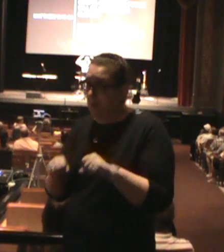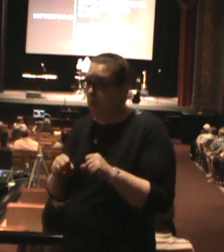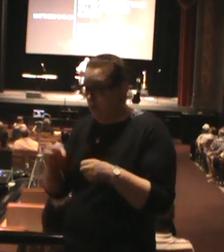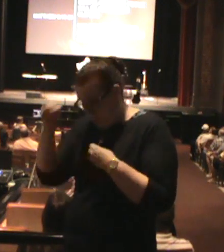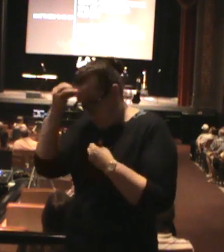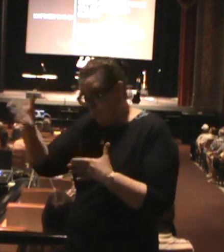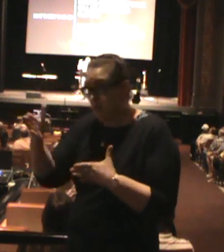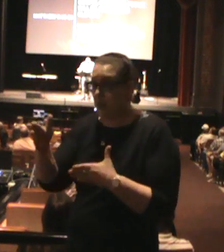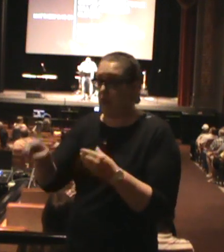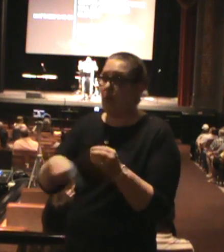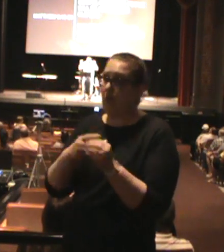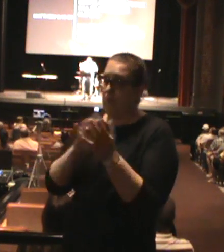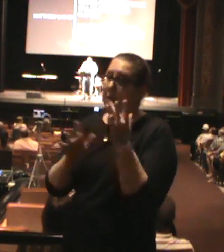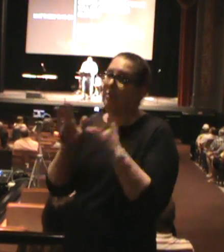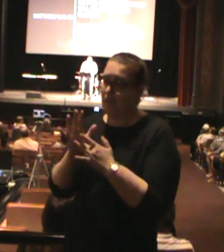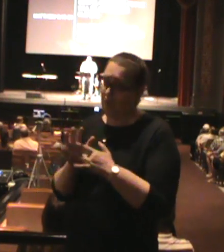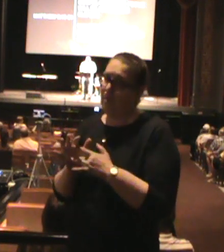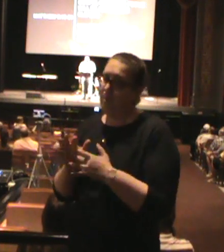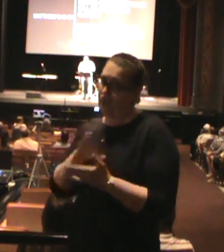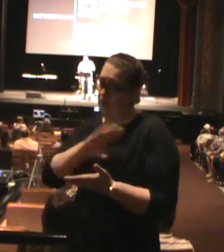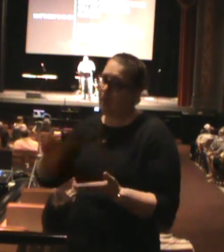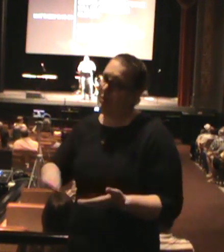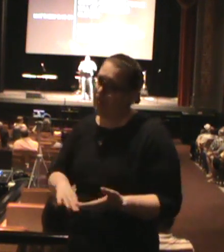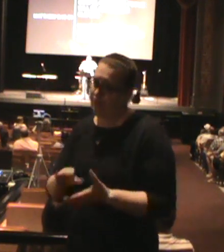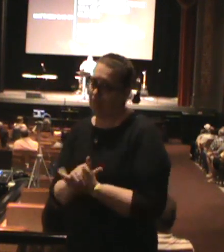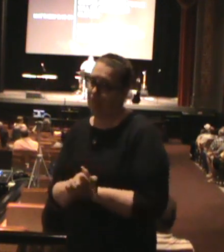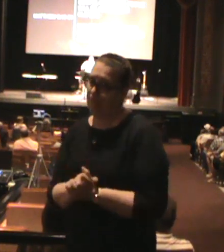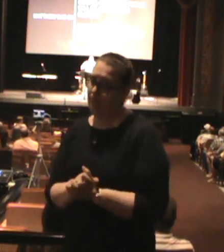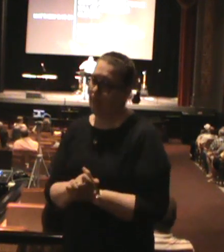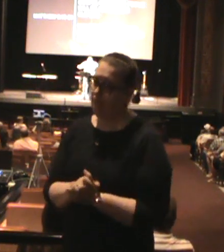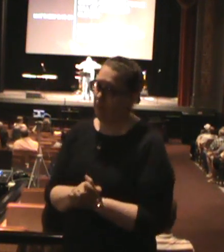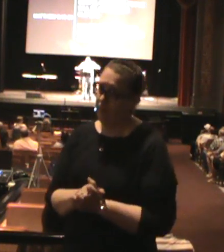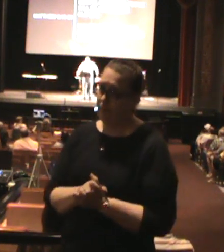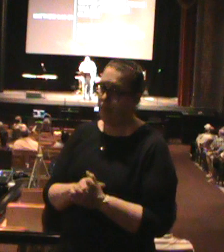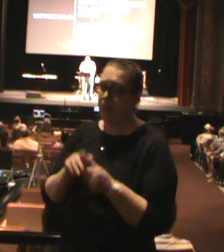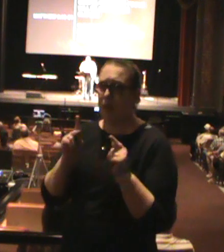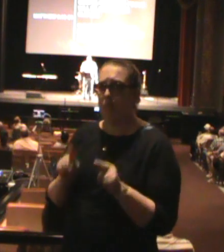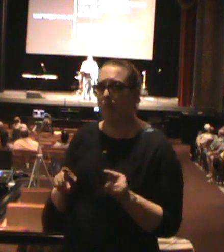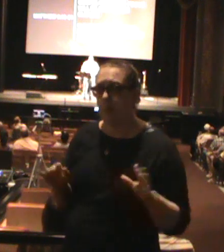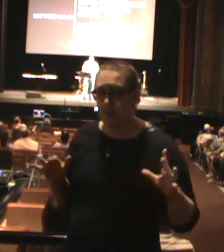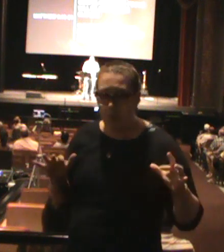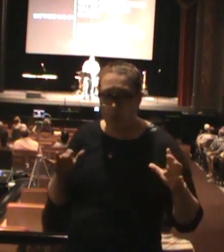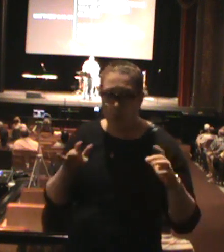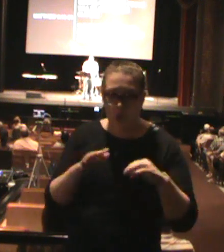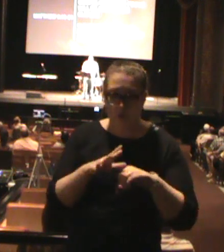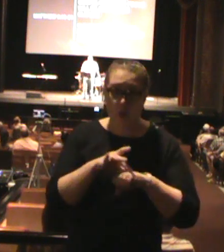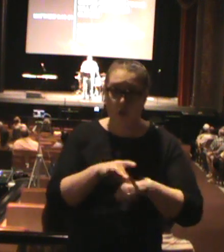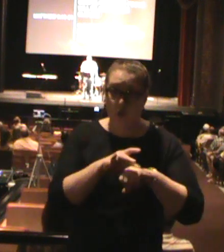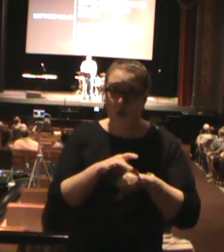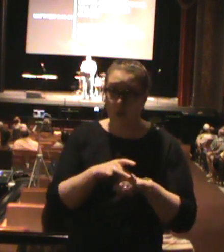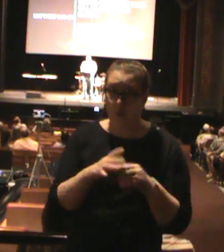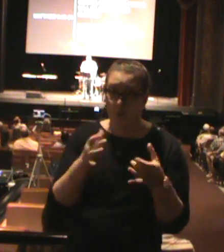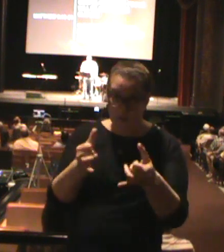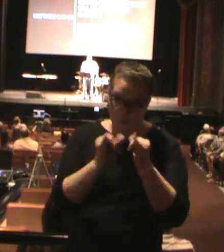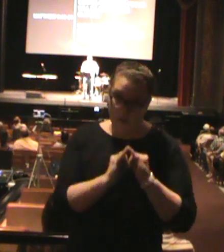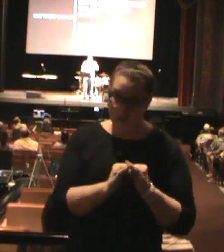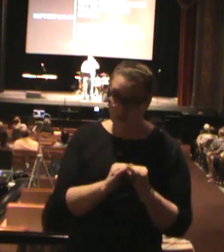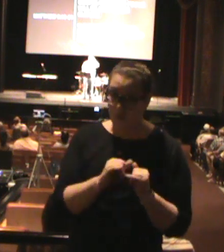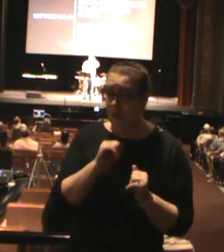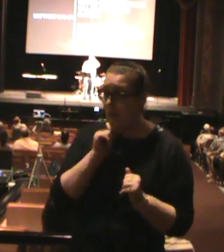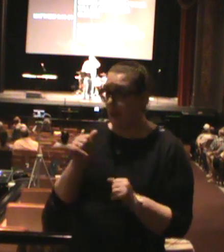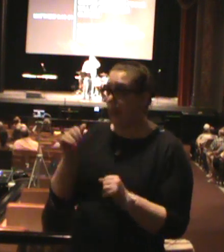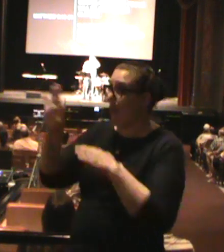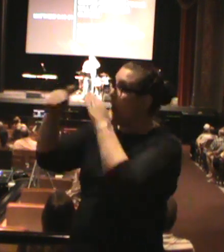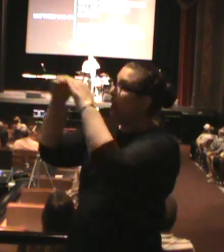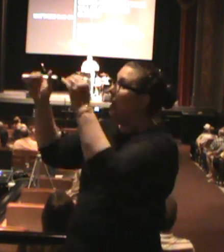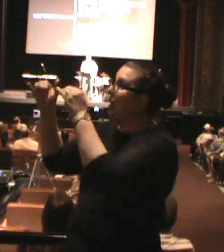them about Jesus Christ. People are drawn to earthly treasures instead of heavenly treasures. So some of you